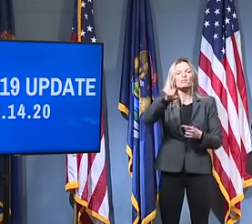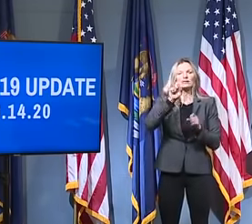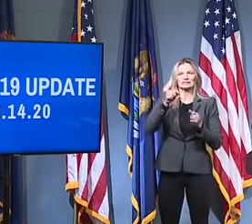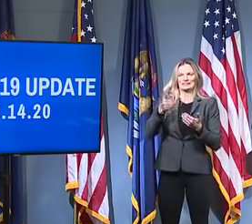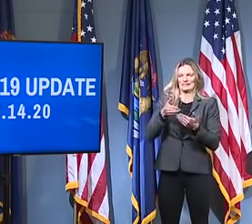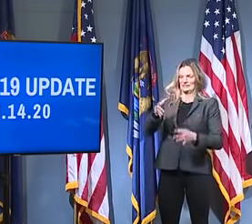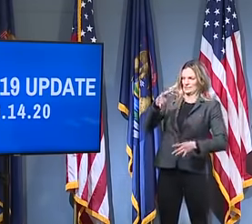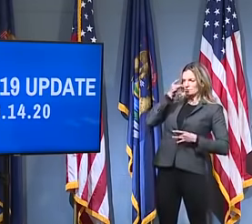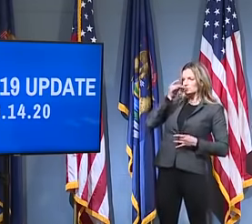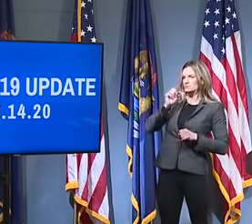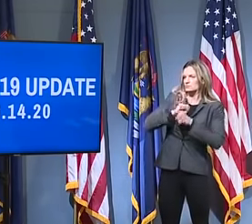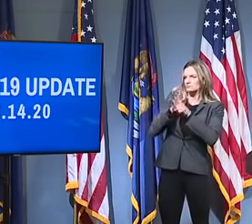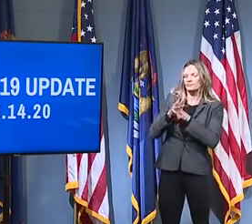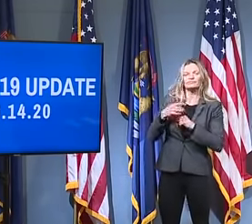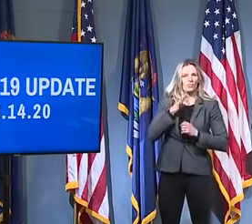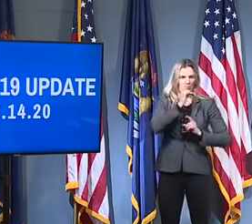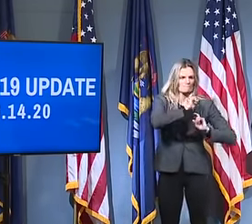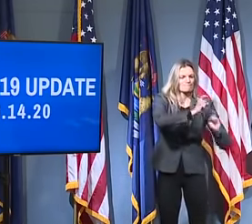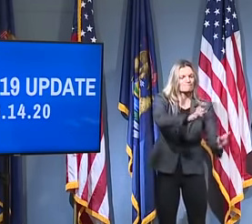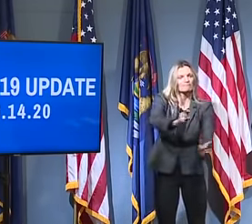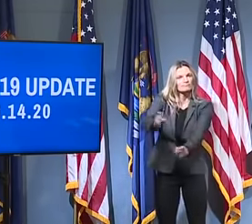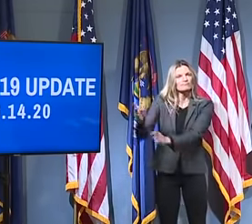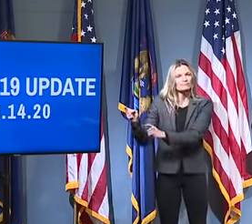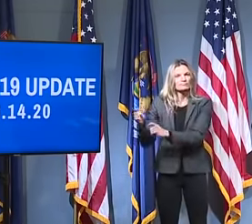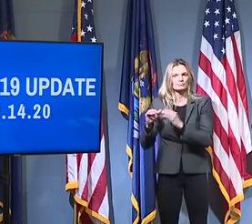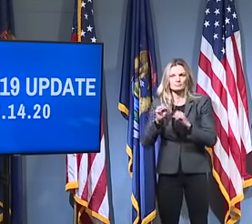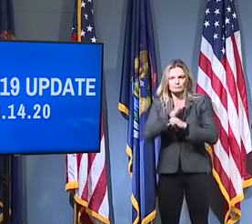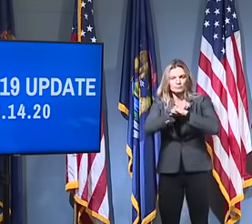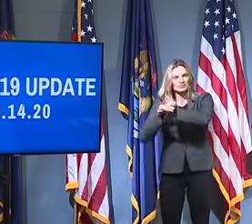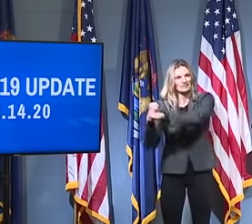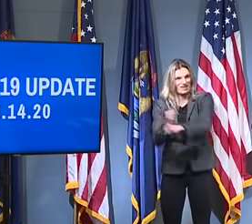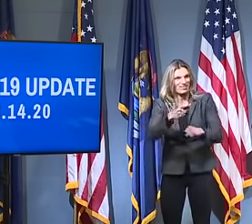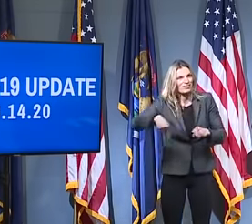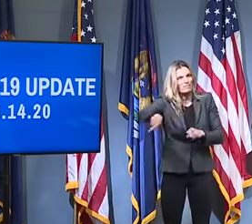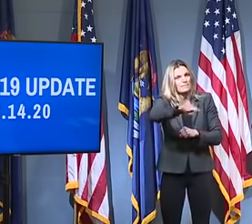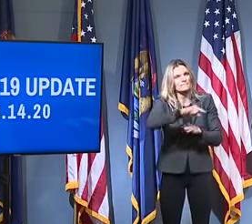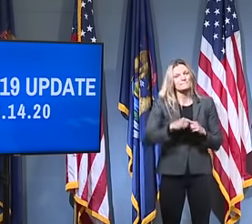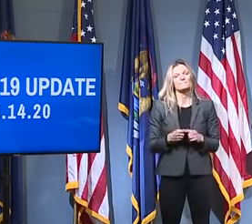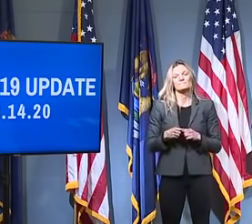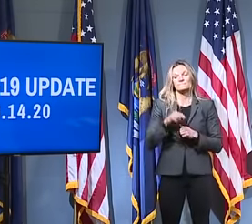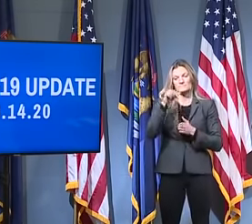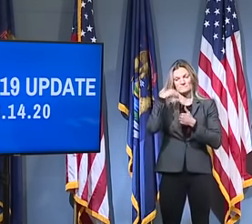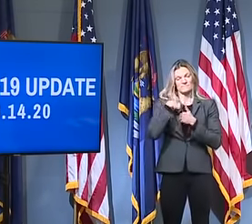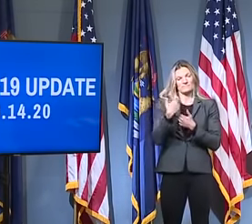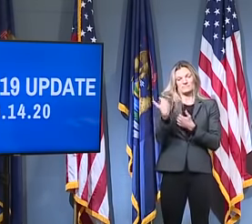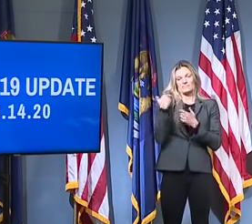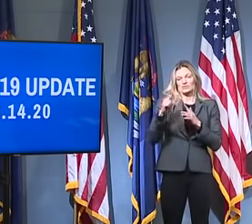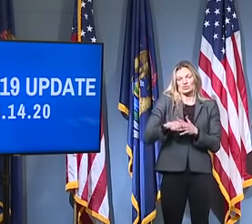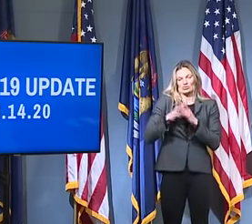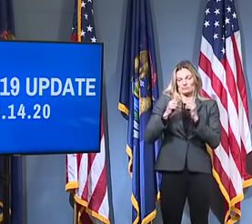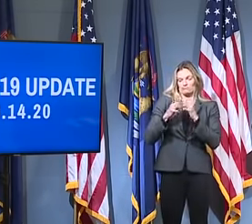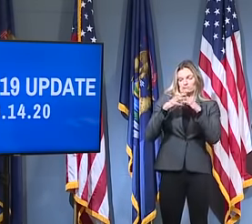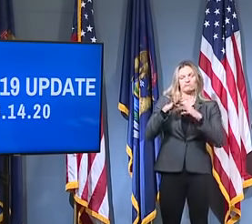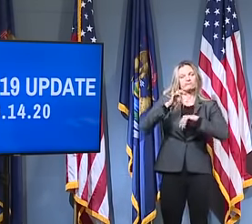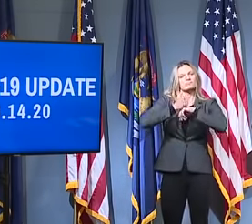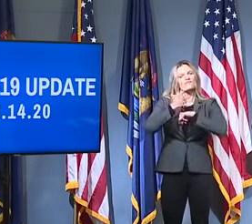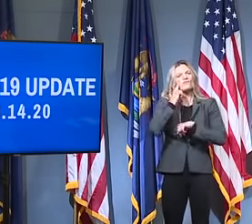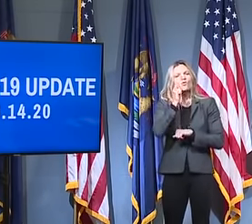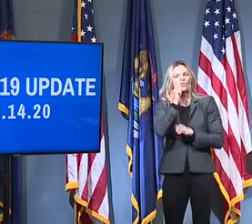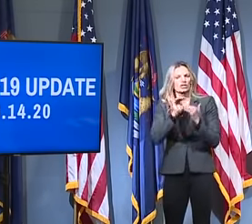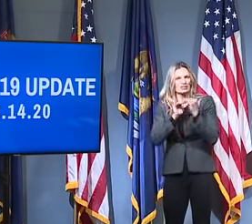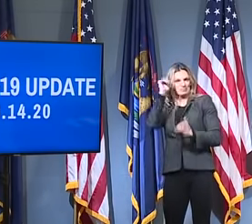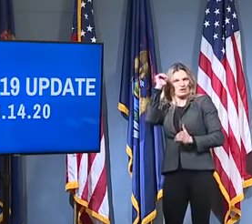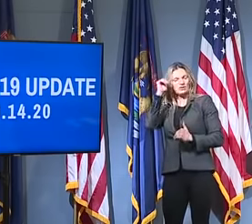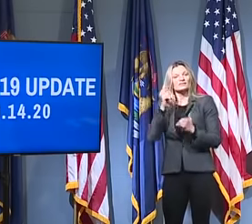we formed the Coronavirus Task Force on Racial Disparities, we knew COVID-19 was disproportionately impacting people of color and the Black community